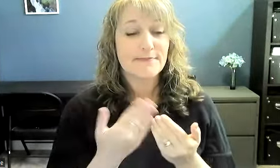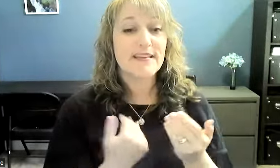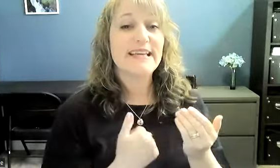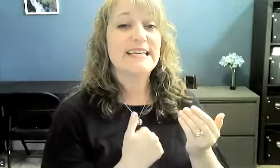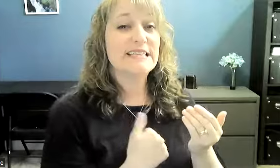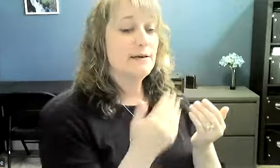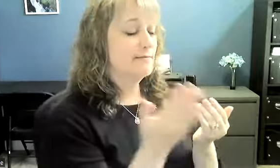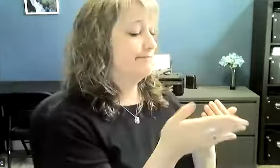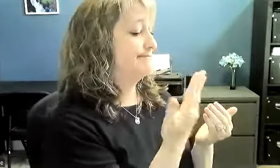Easy.